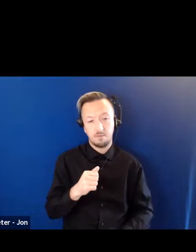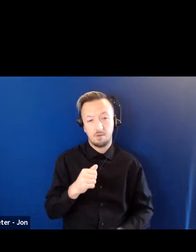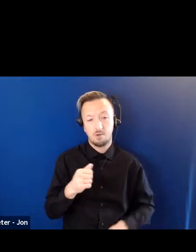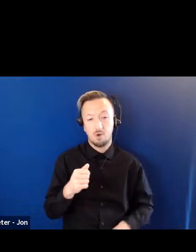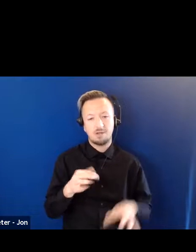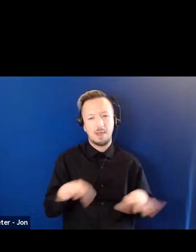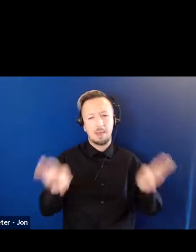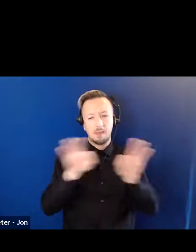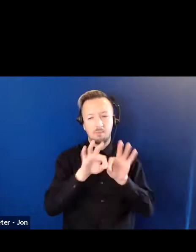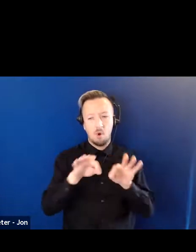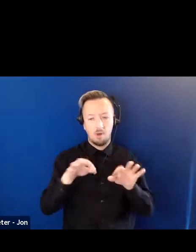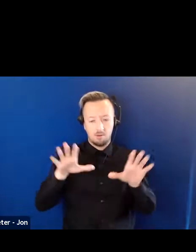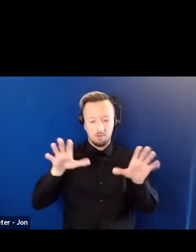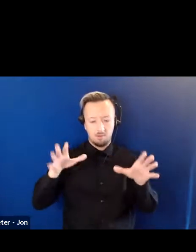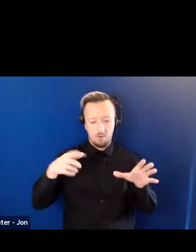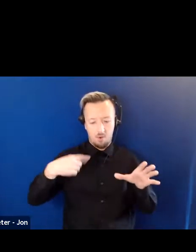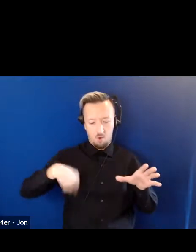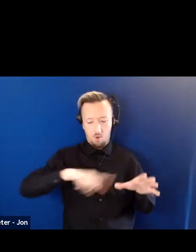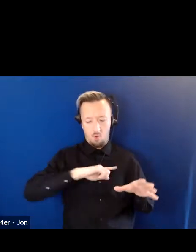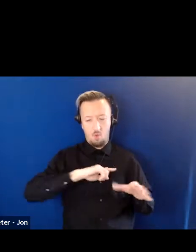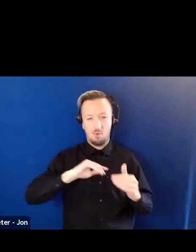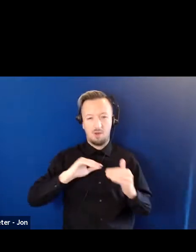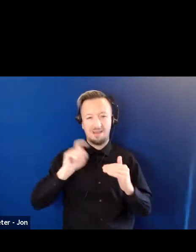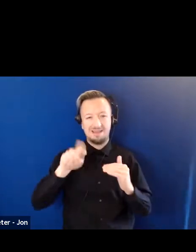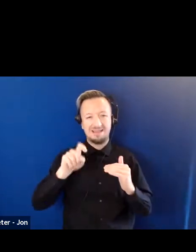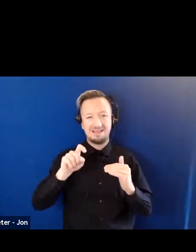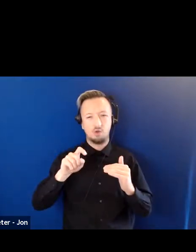peers or mentors, I think is